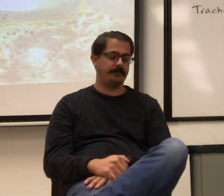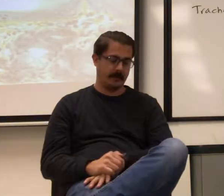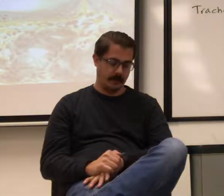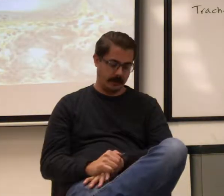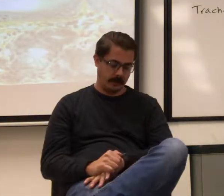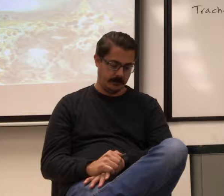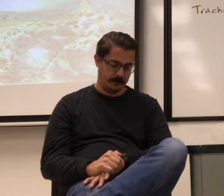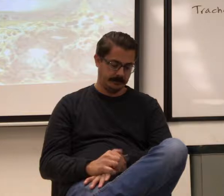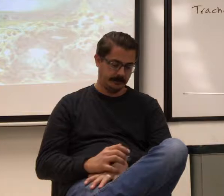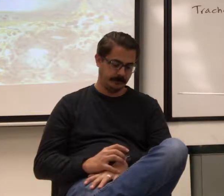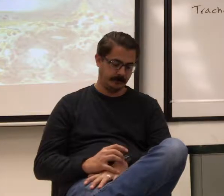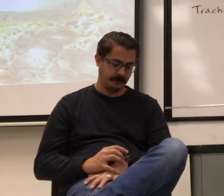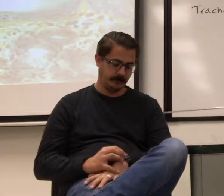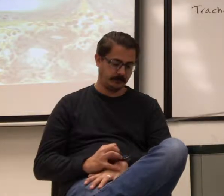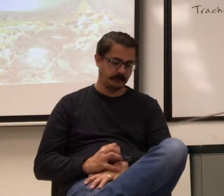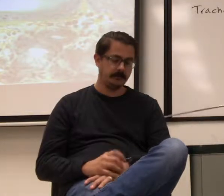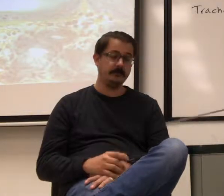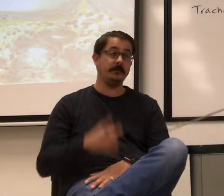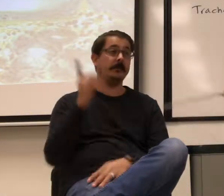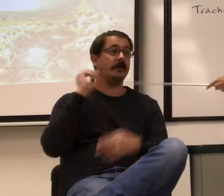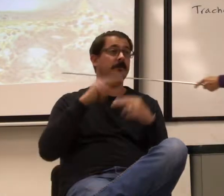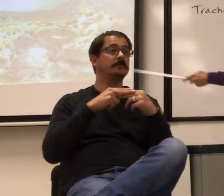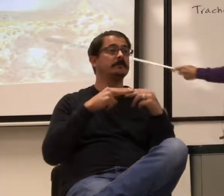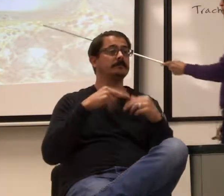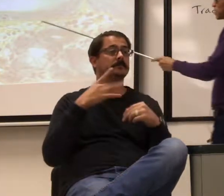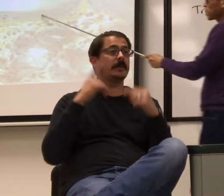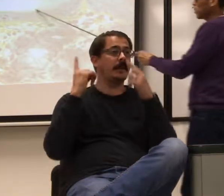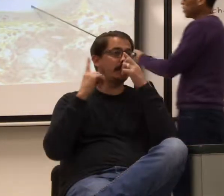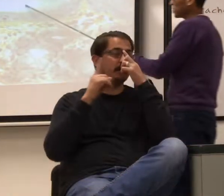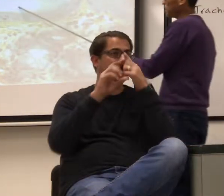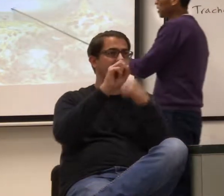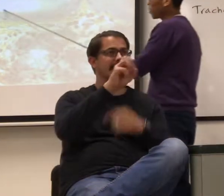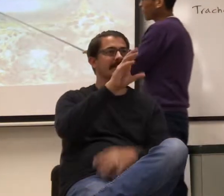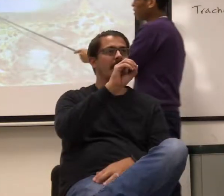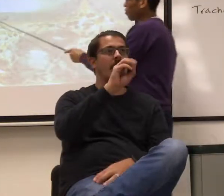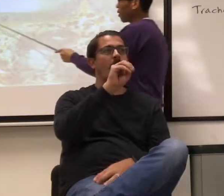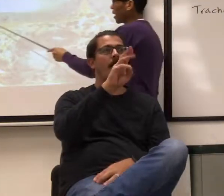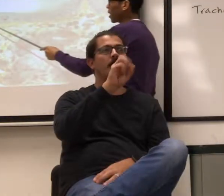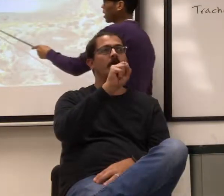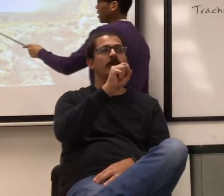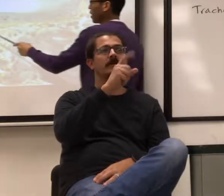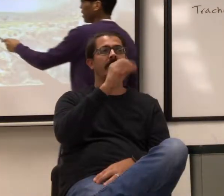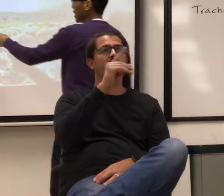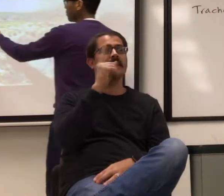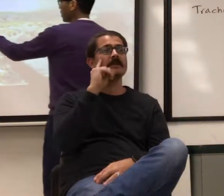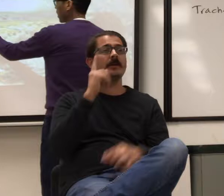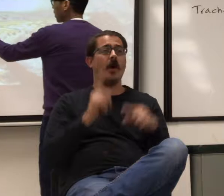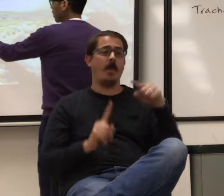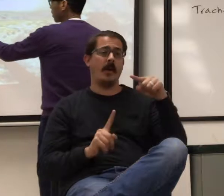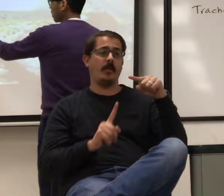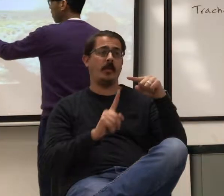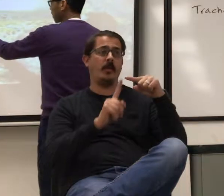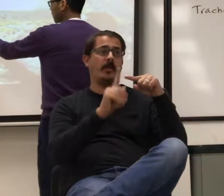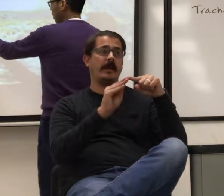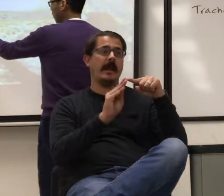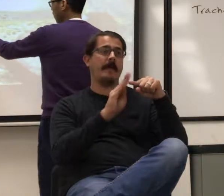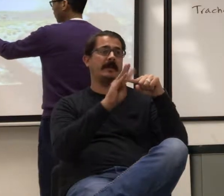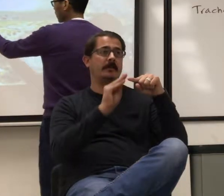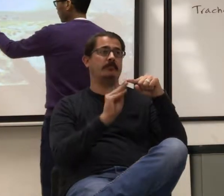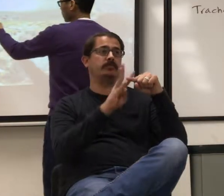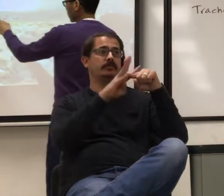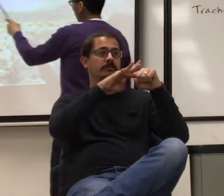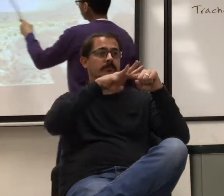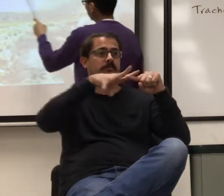On this slide, I like it because the seromucus gland, you can see it going all the way and emptying on the top